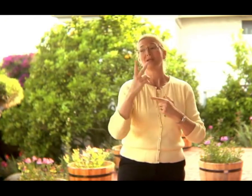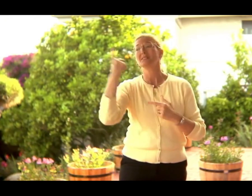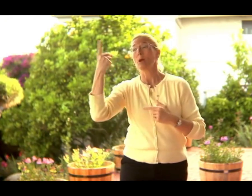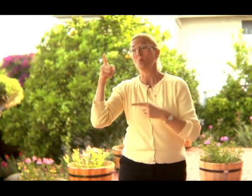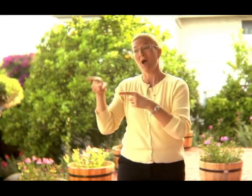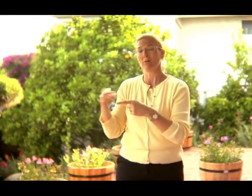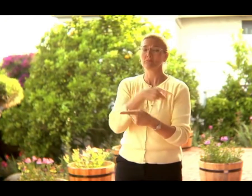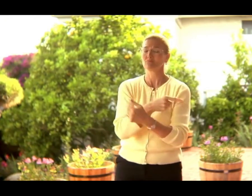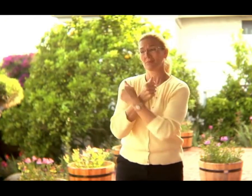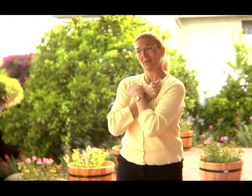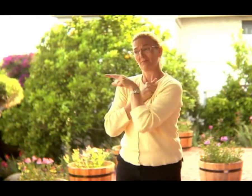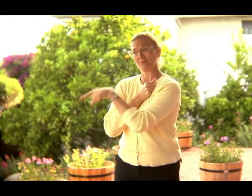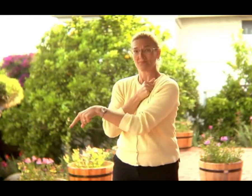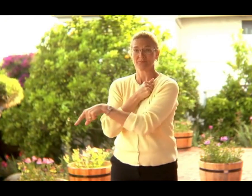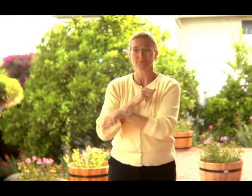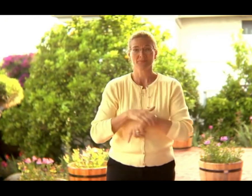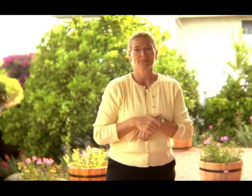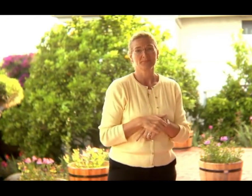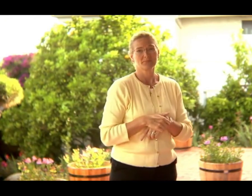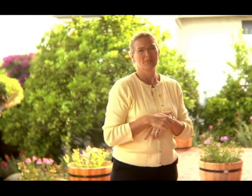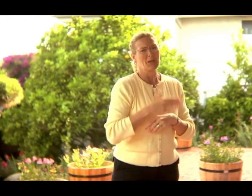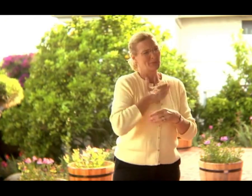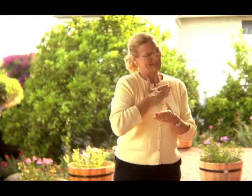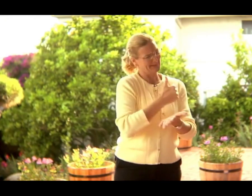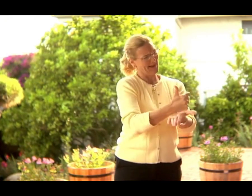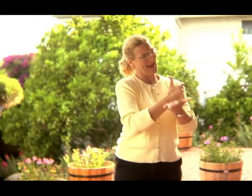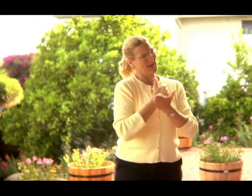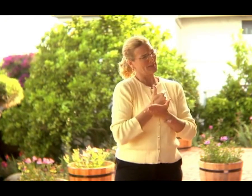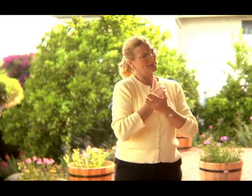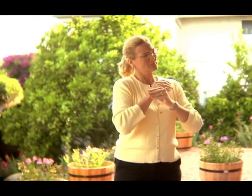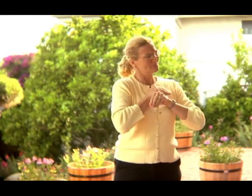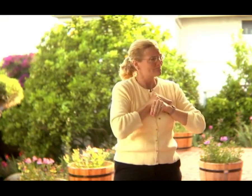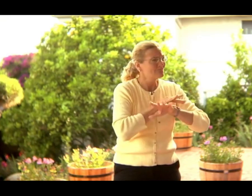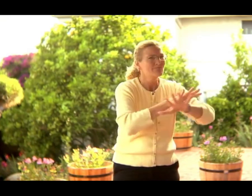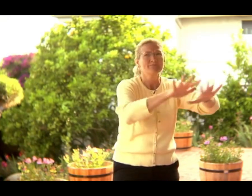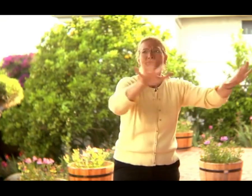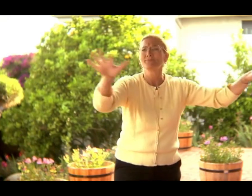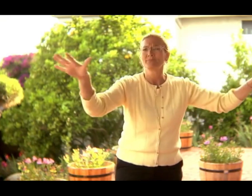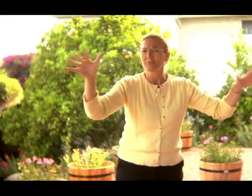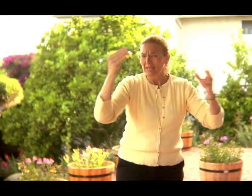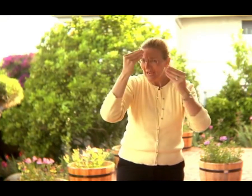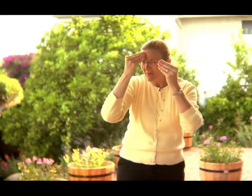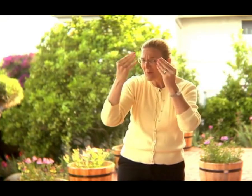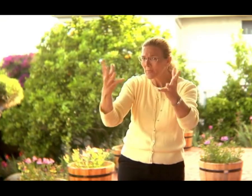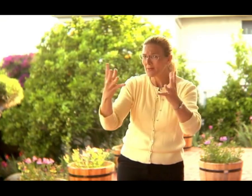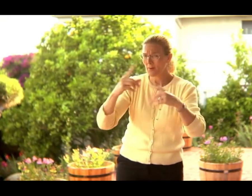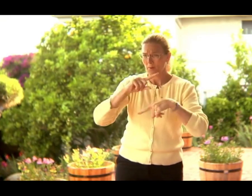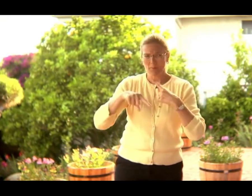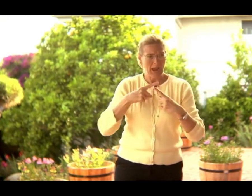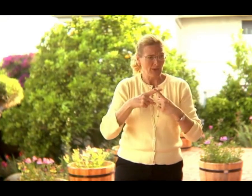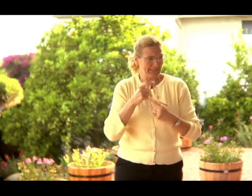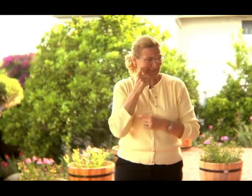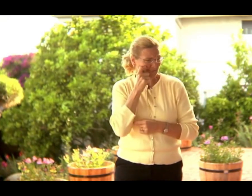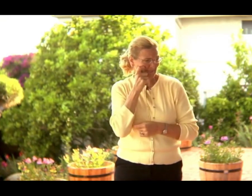could save your life or the life of someone you love. So please join me in helping to spread this information about skin